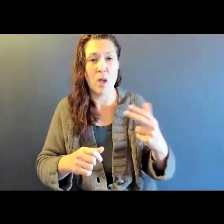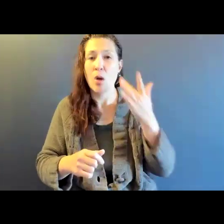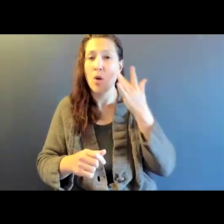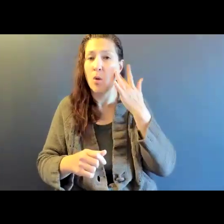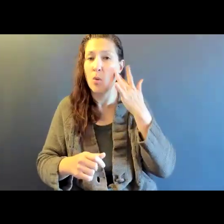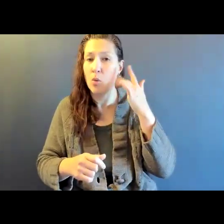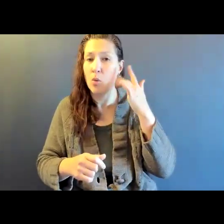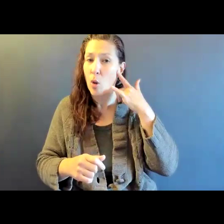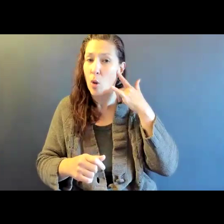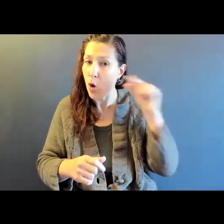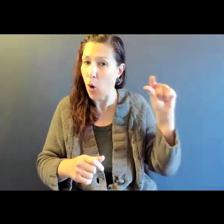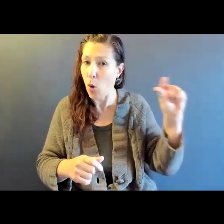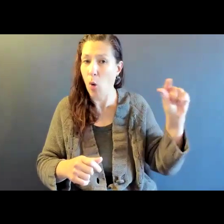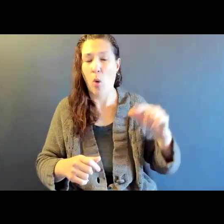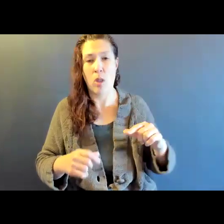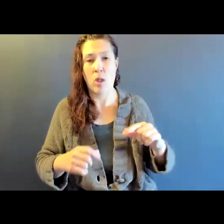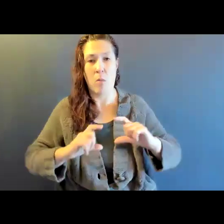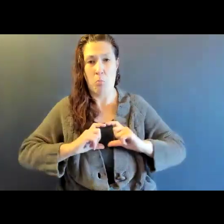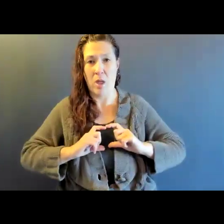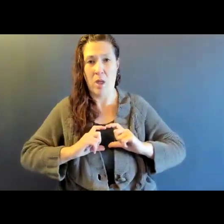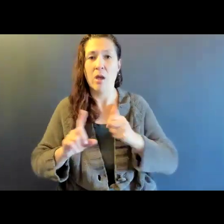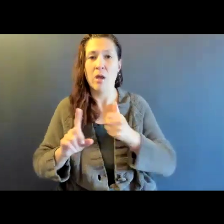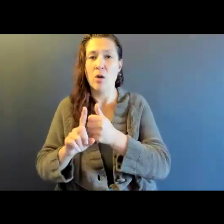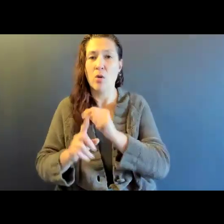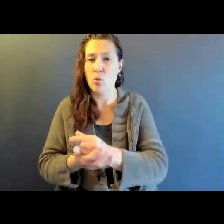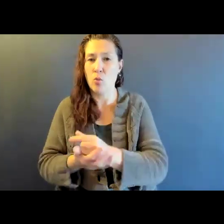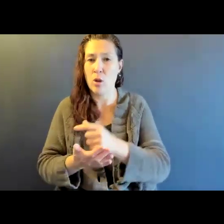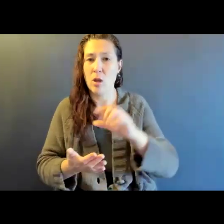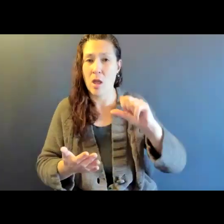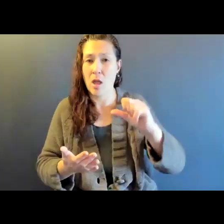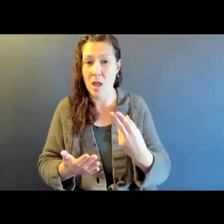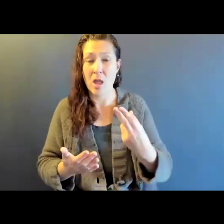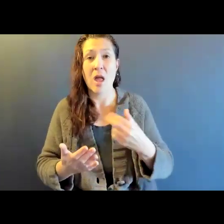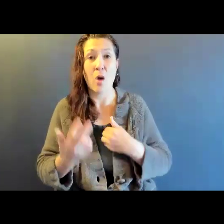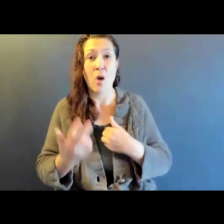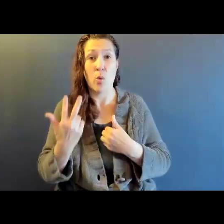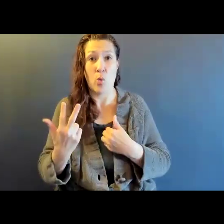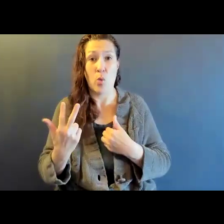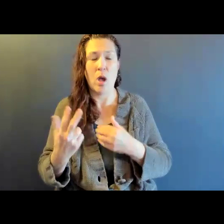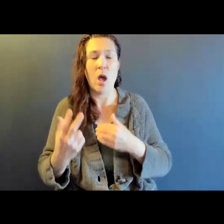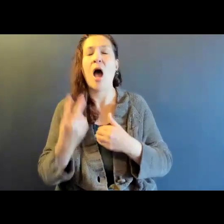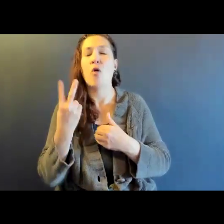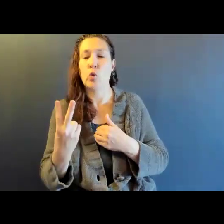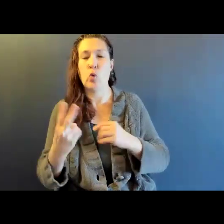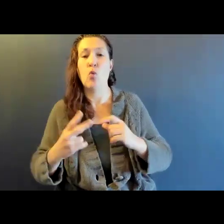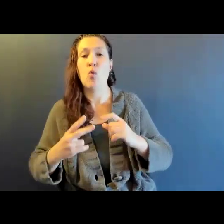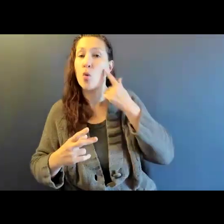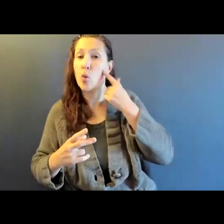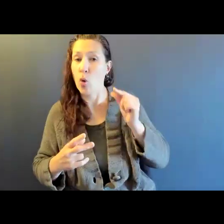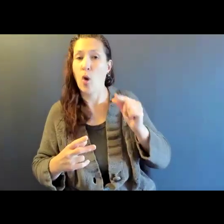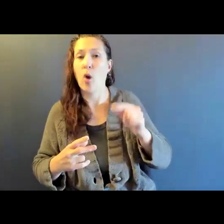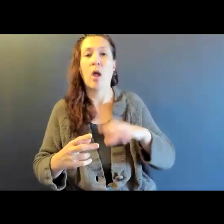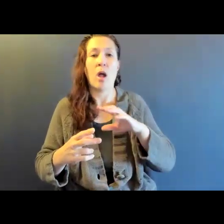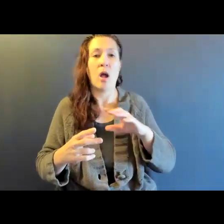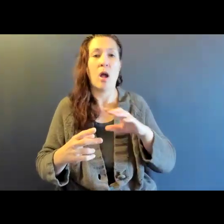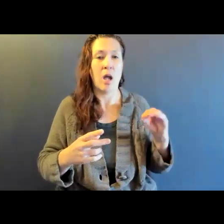of Cash. And when she held up the 2 gold medals and a silver medal, the kids' eyes